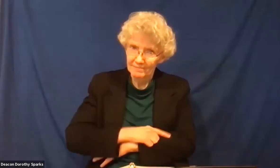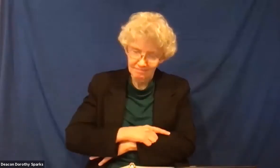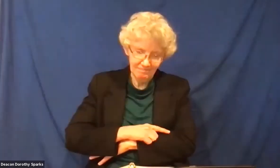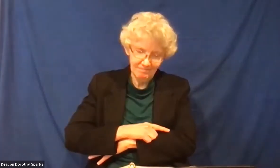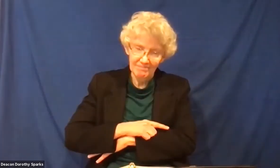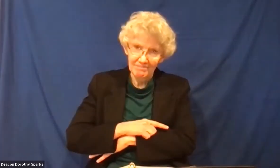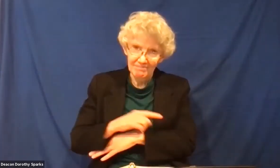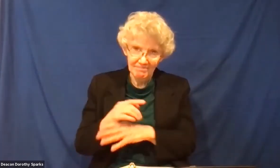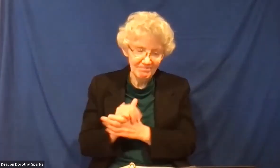Prayer of the day.